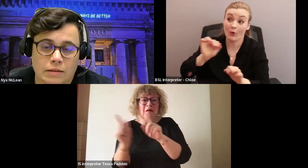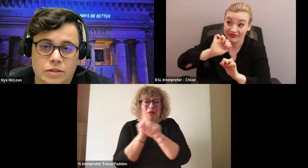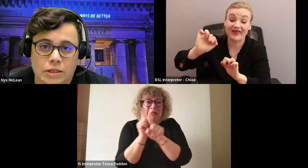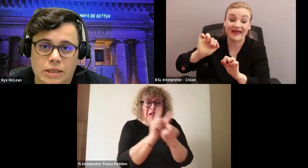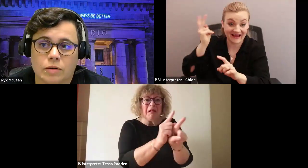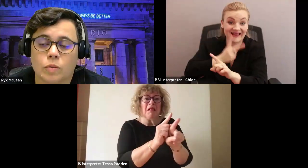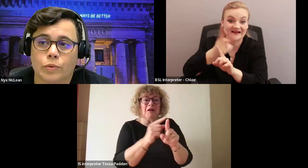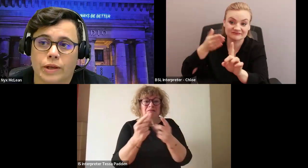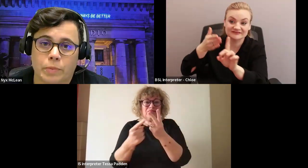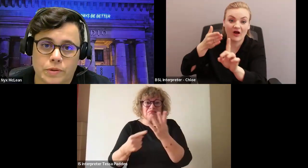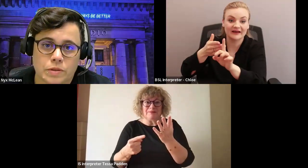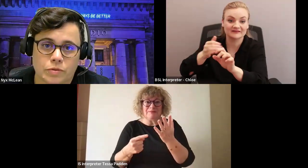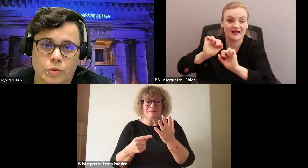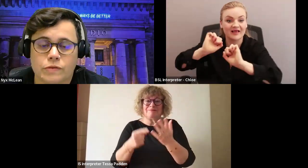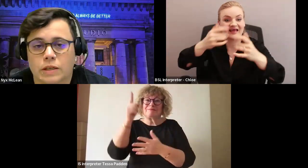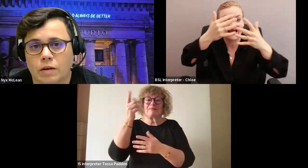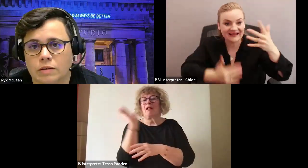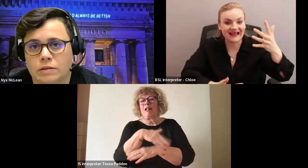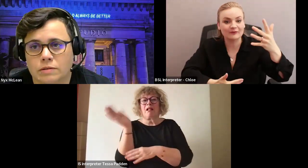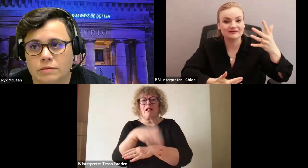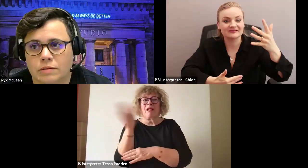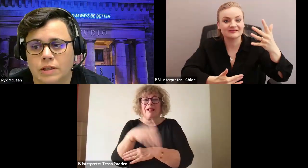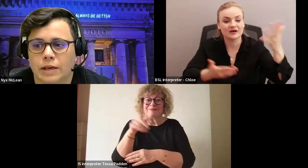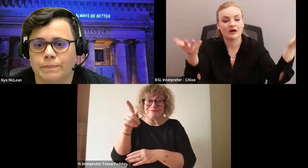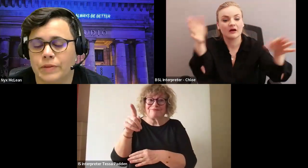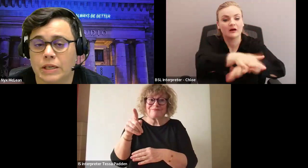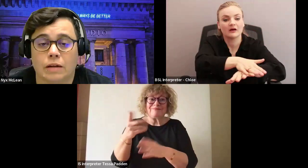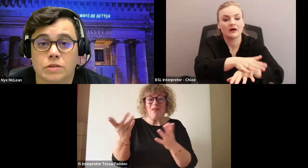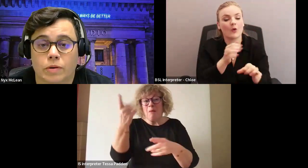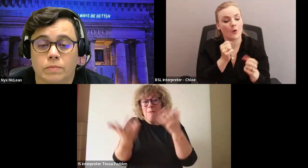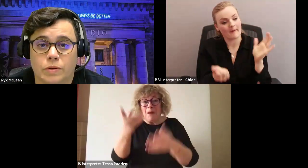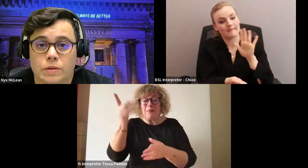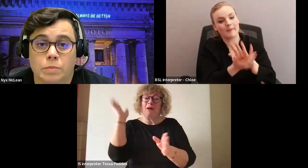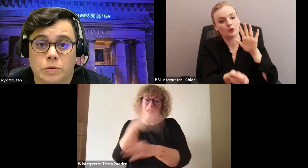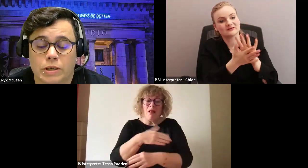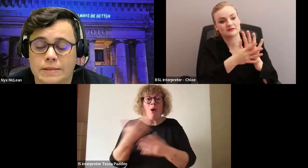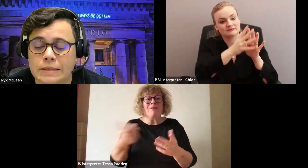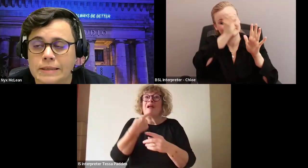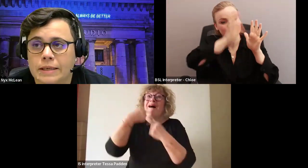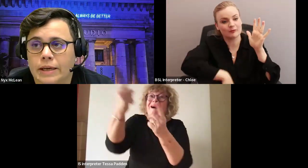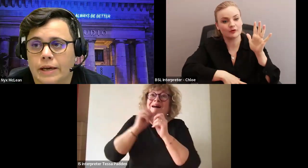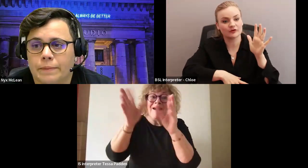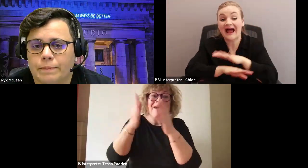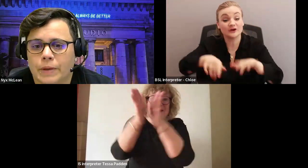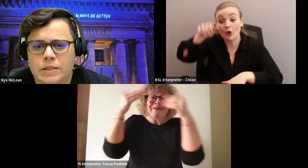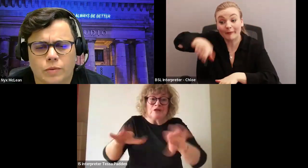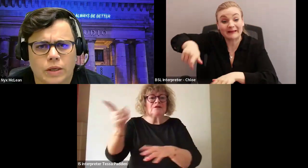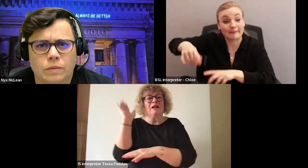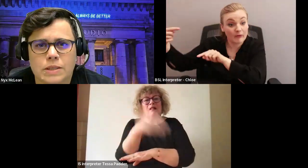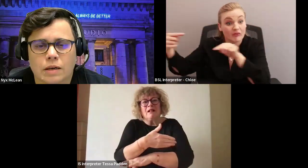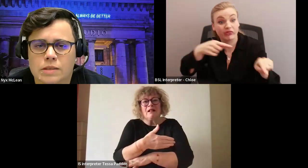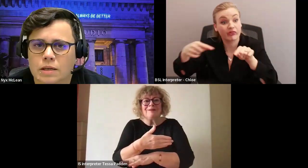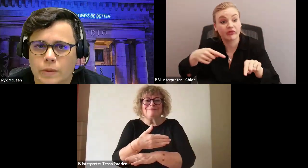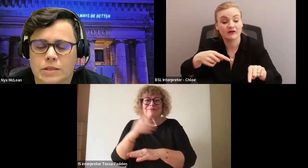their accounts shut down or their posts removed, and not the accounts from the perpetrators. And so